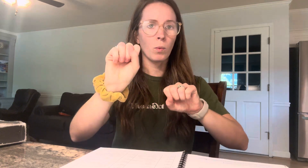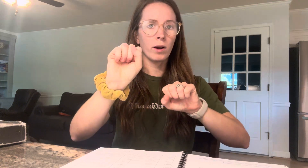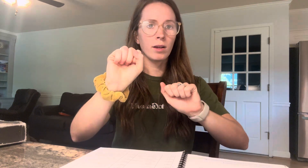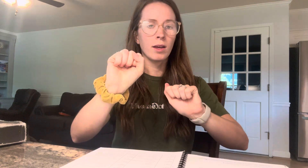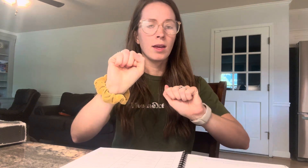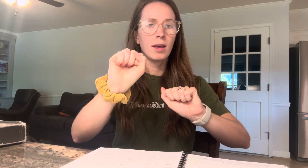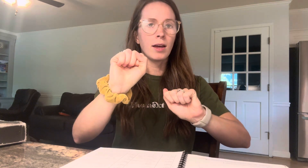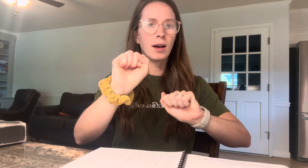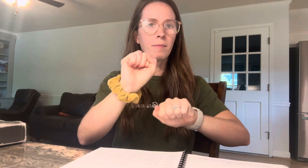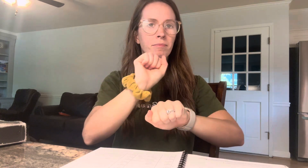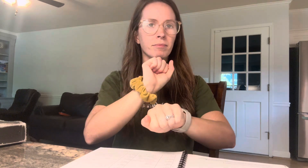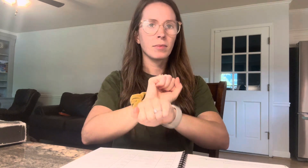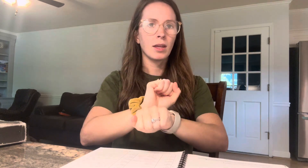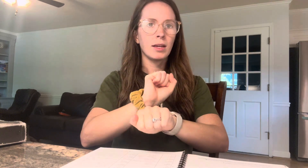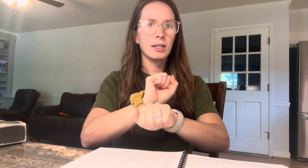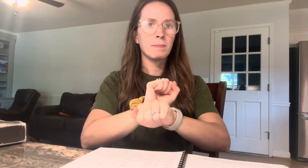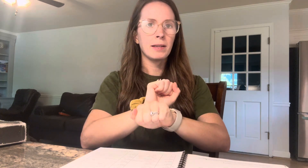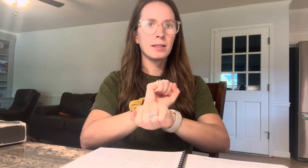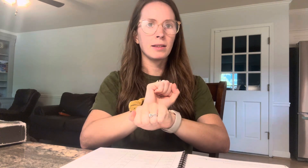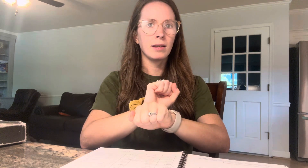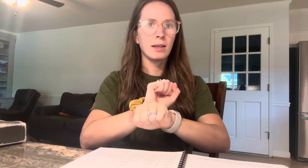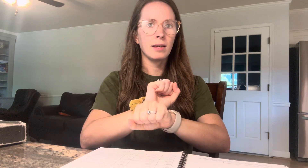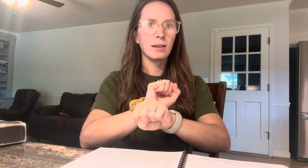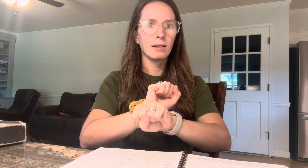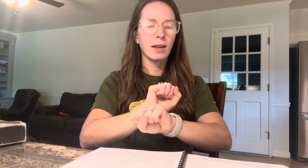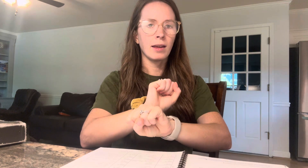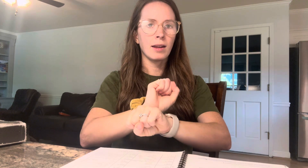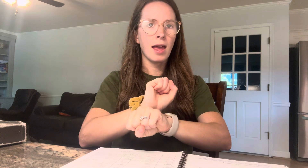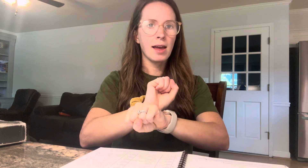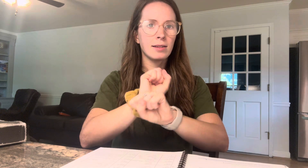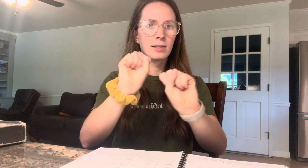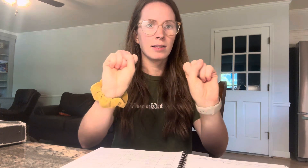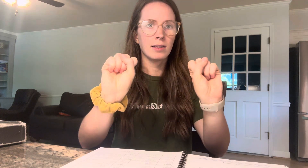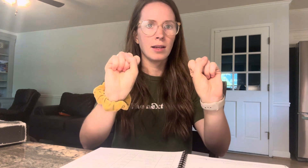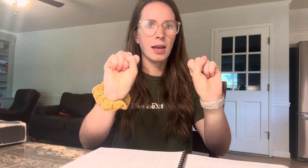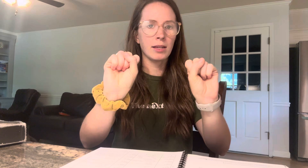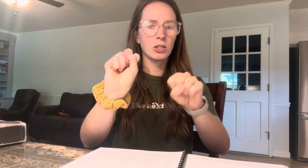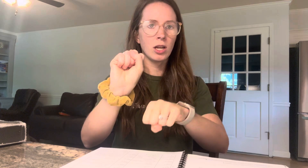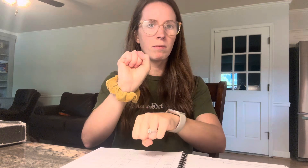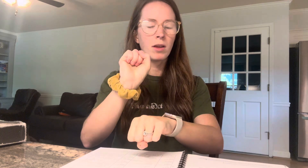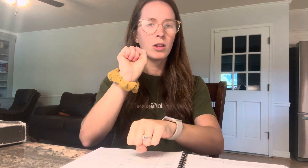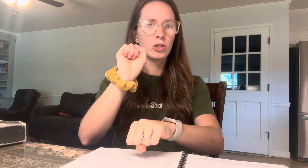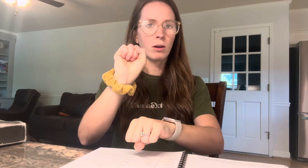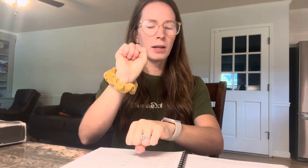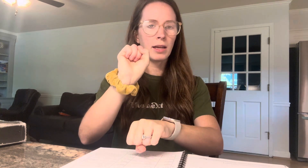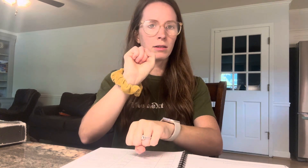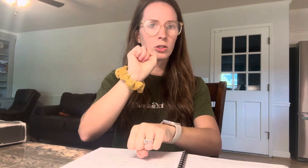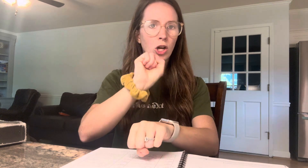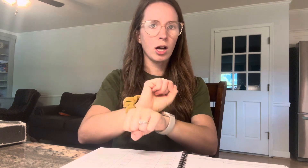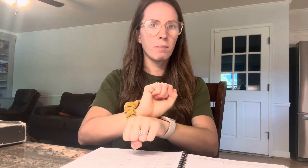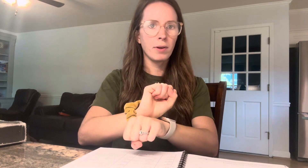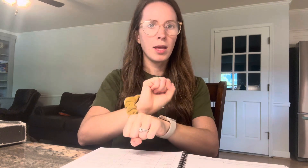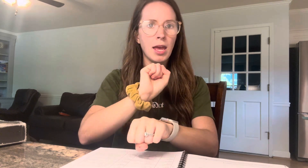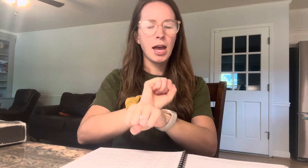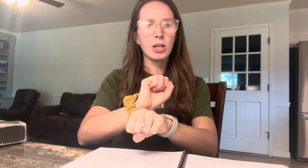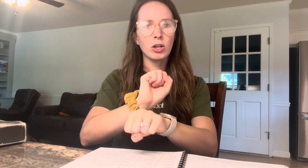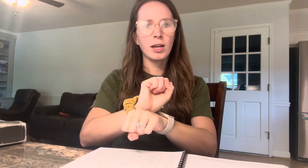work. It's basically like an S hand shape, dominant hand on top, and you're hitting